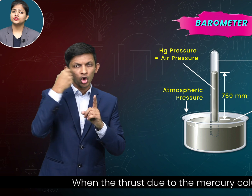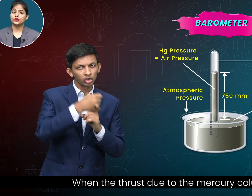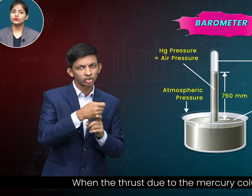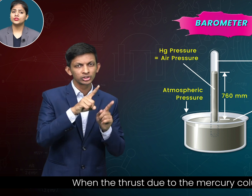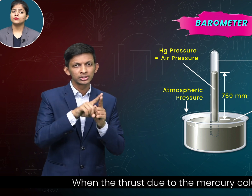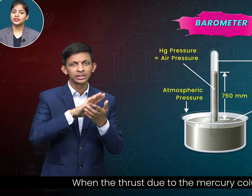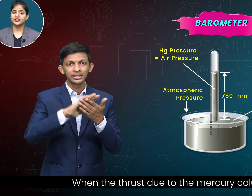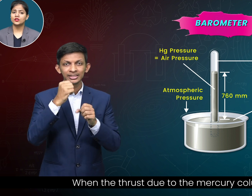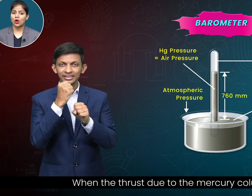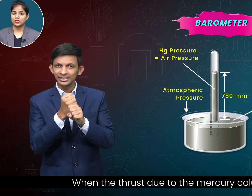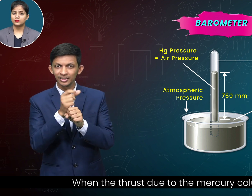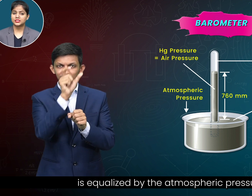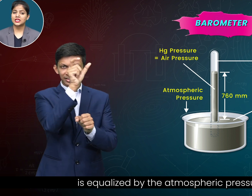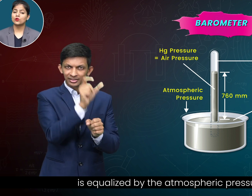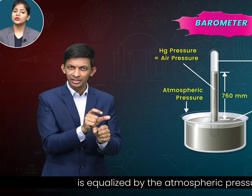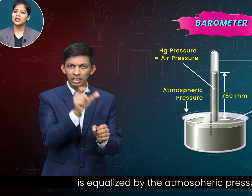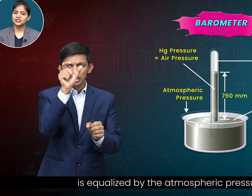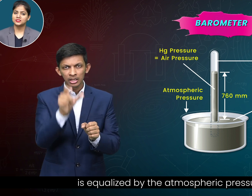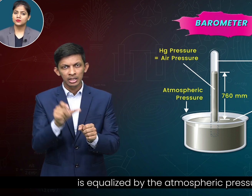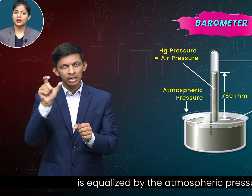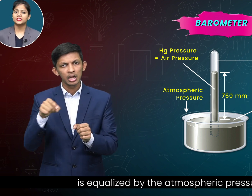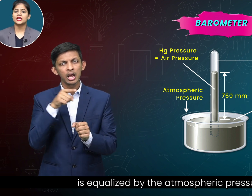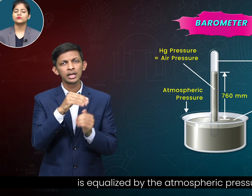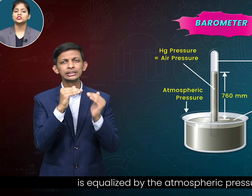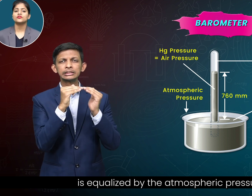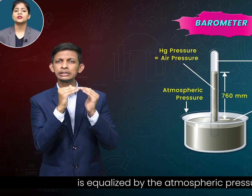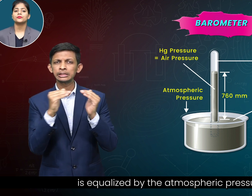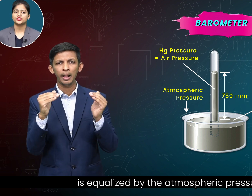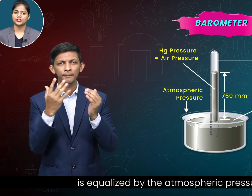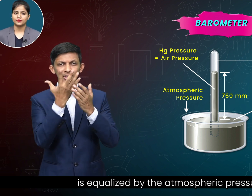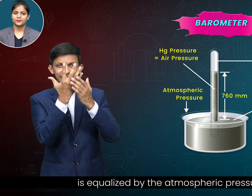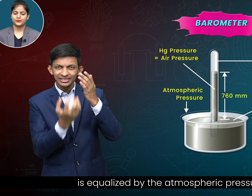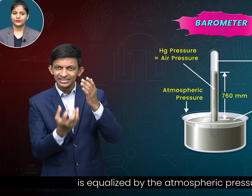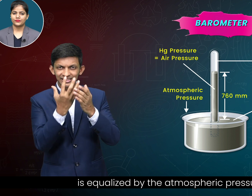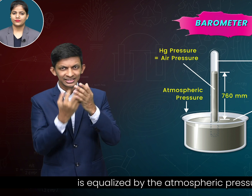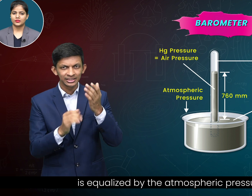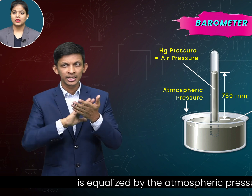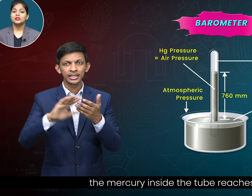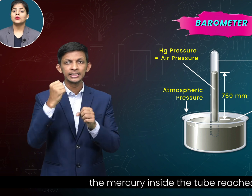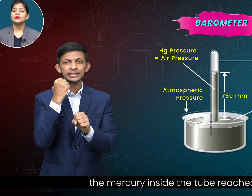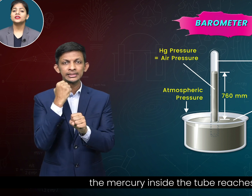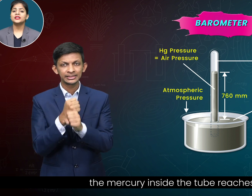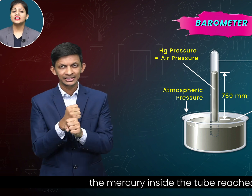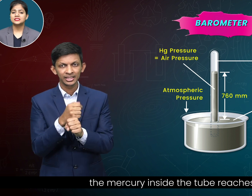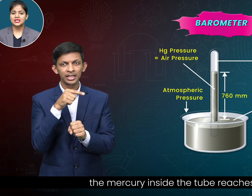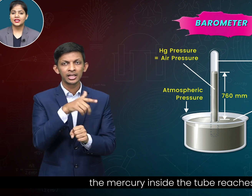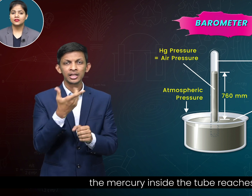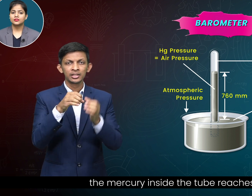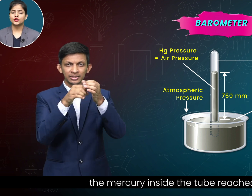due to the mercury column is equalized by the atmospheric pressure, the mercury inside the